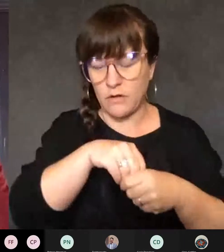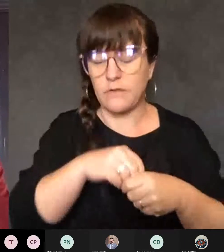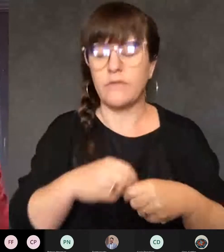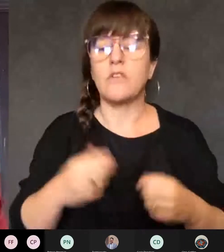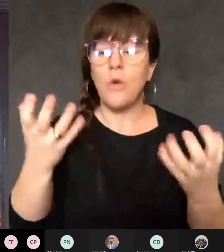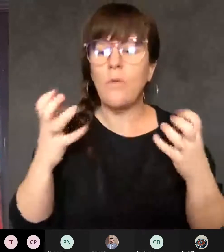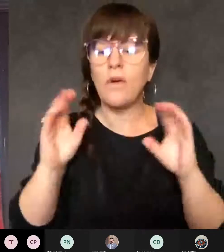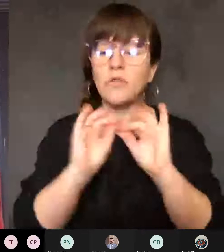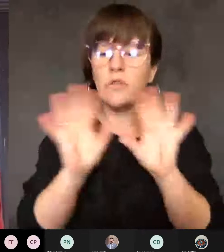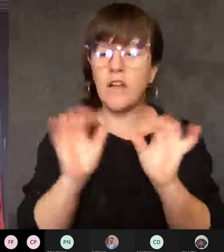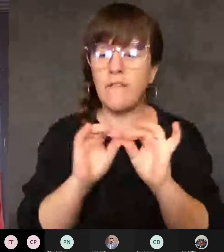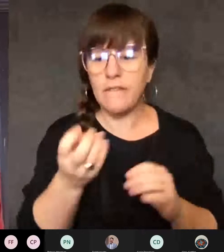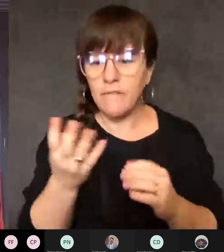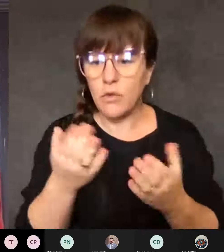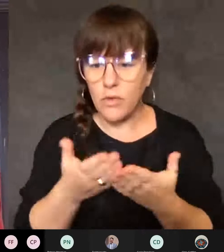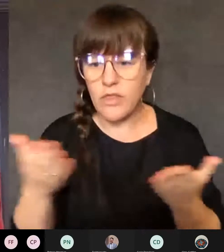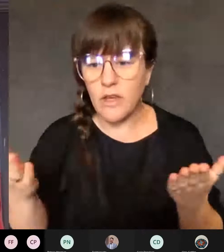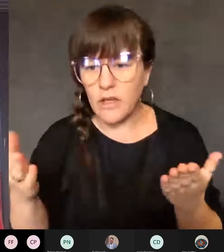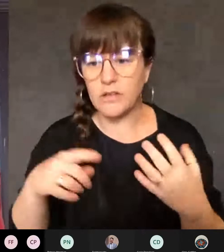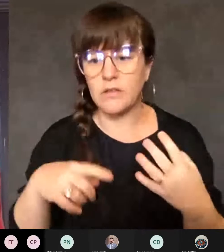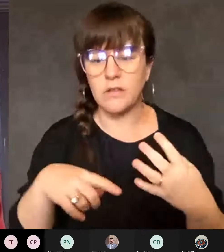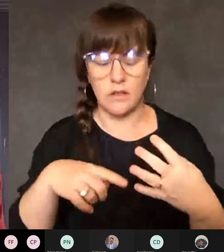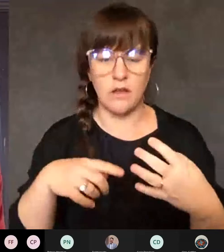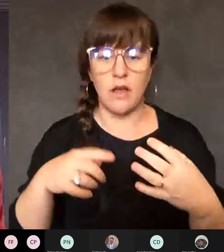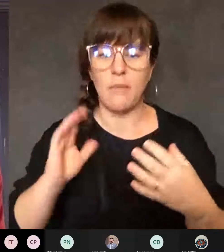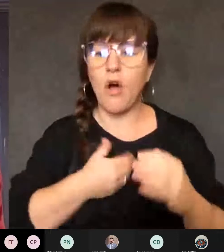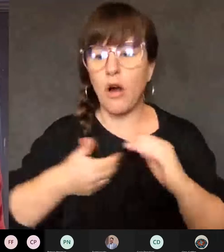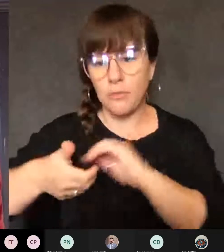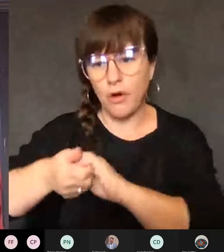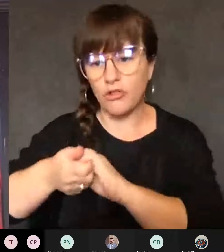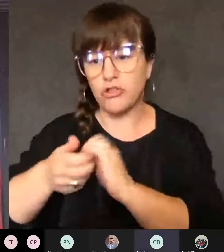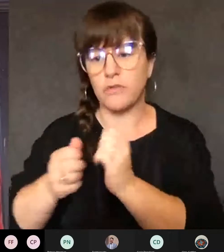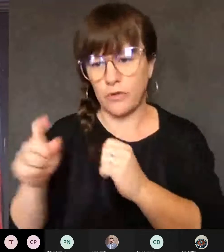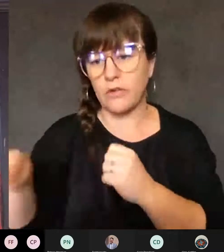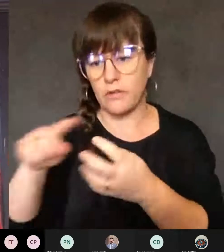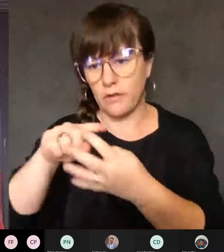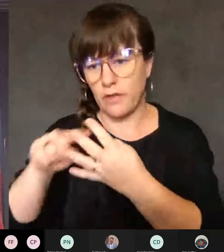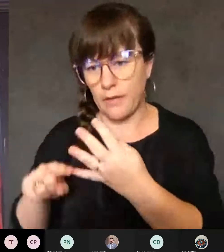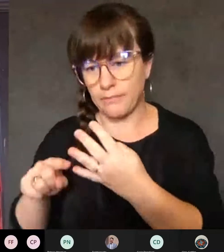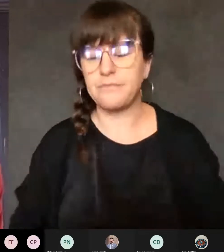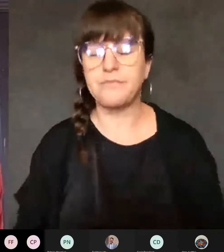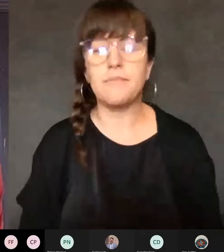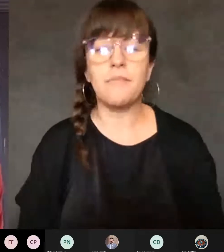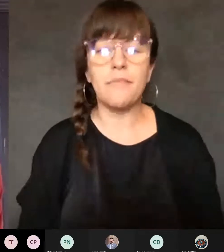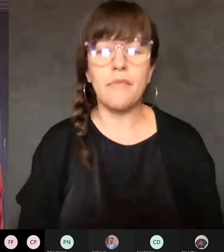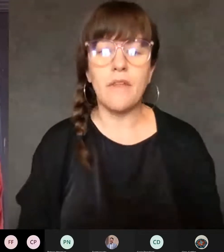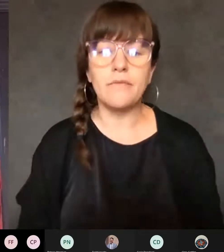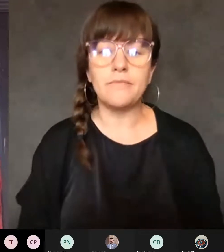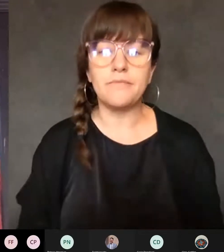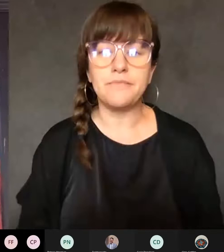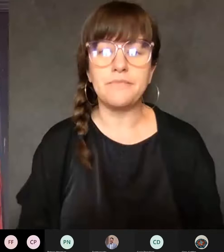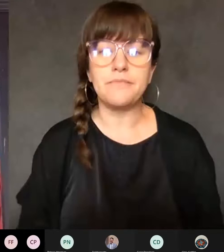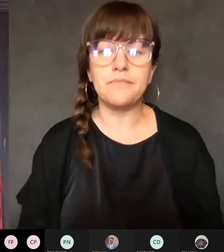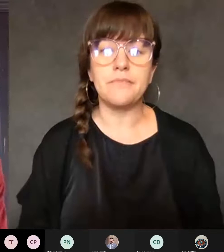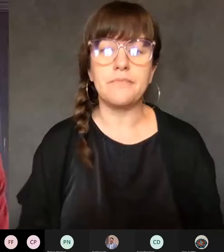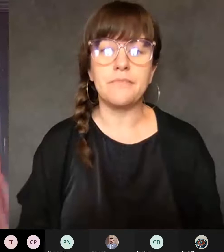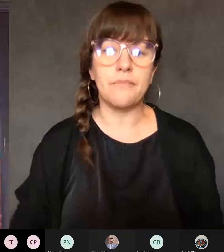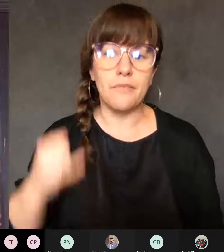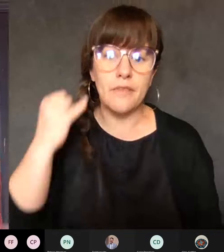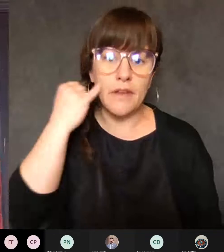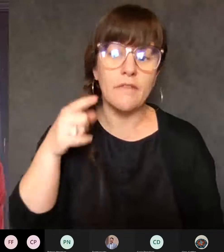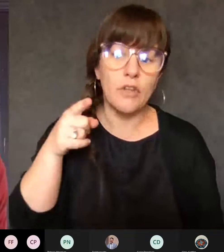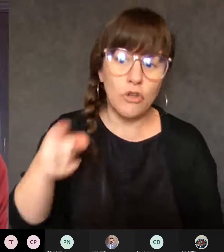few things, because I would say that if you were not somewhat worried about this, then you